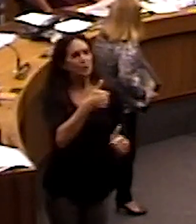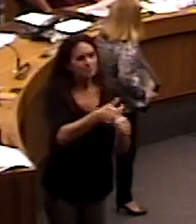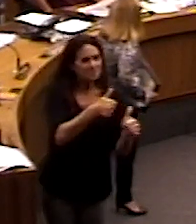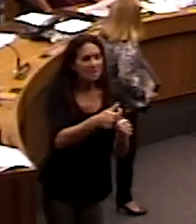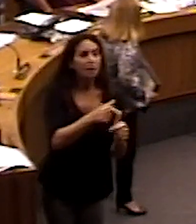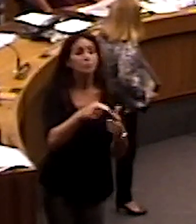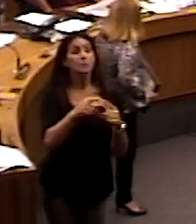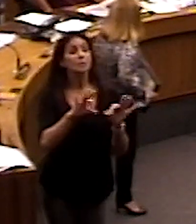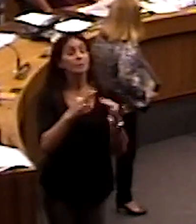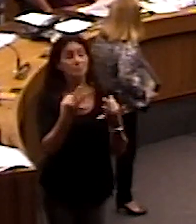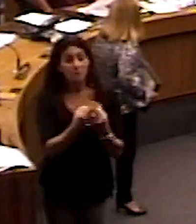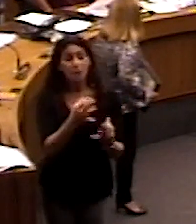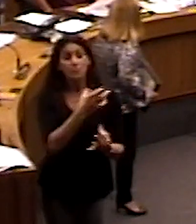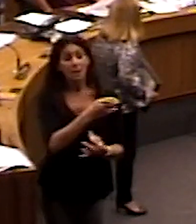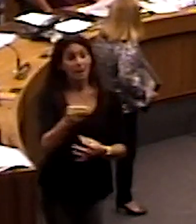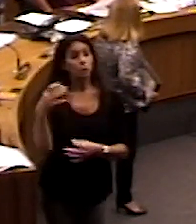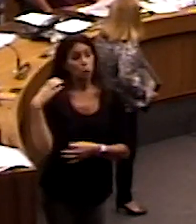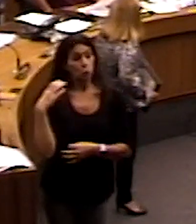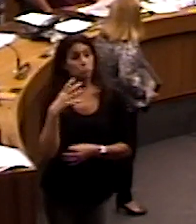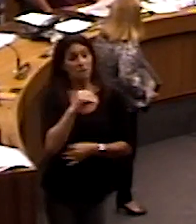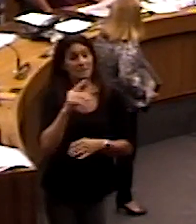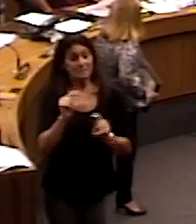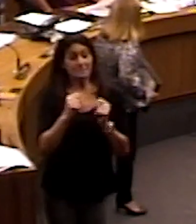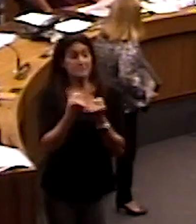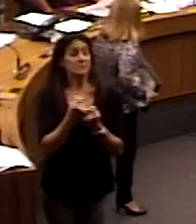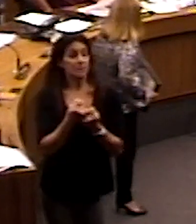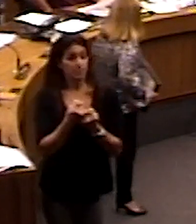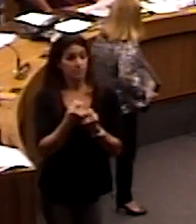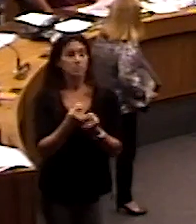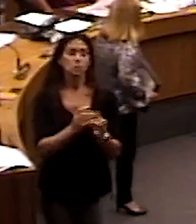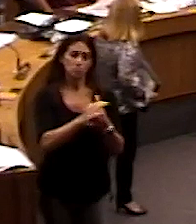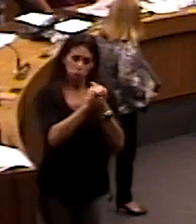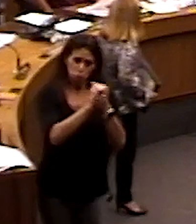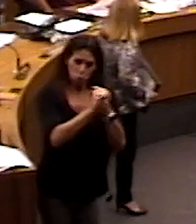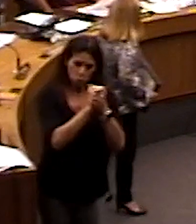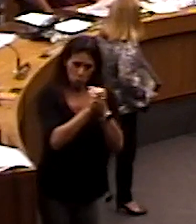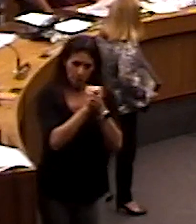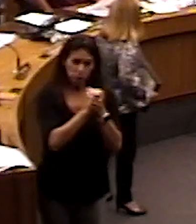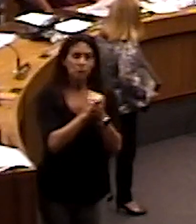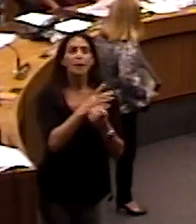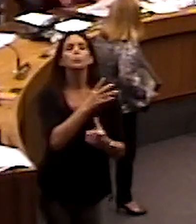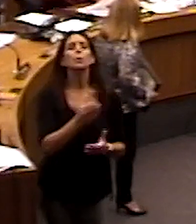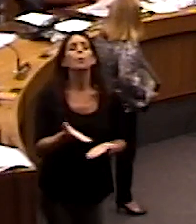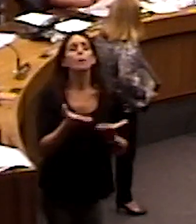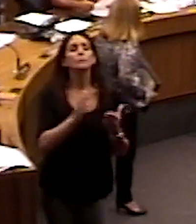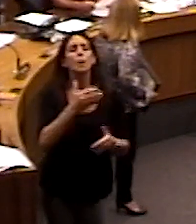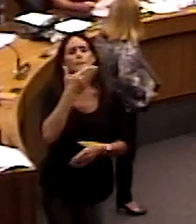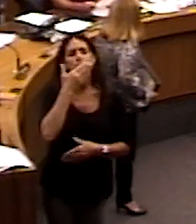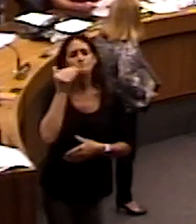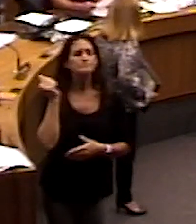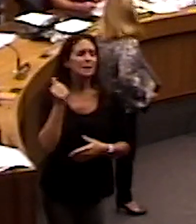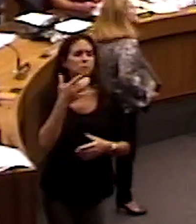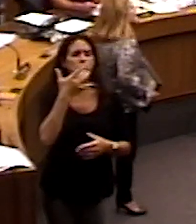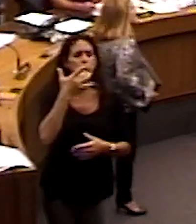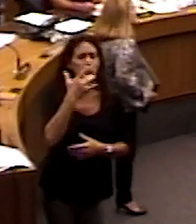effort to achieve a record success. We congratulate Stephen and offer our best wishes for a